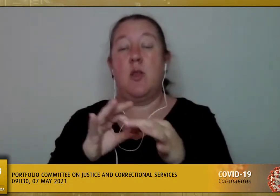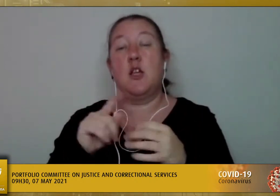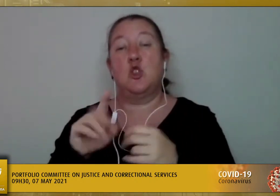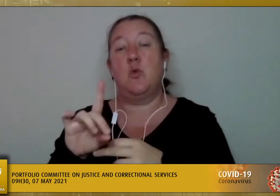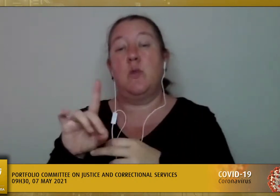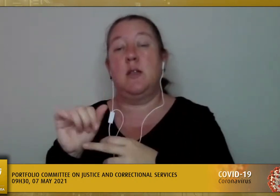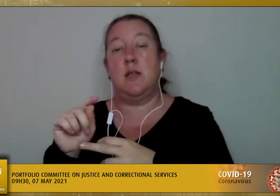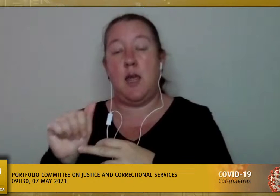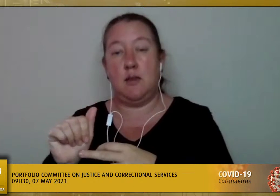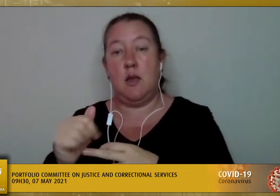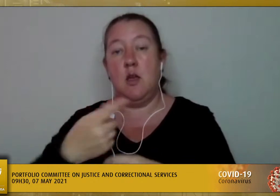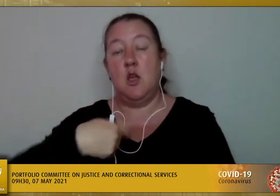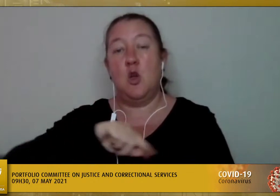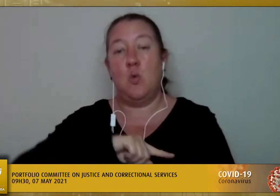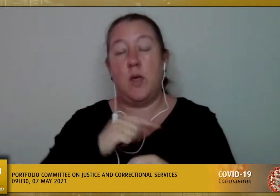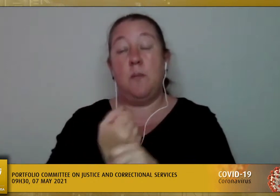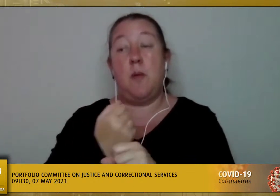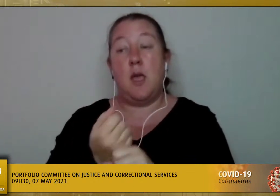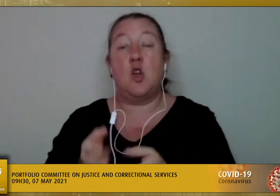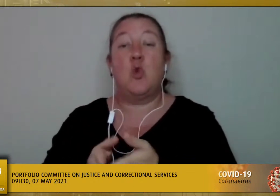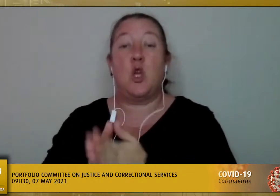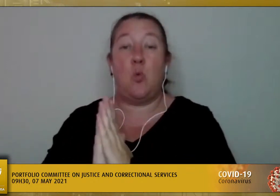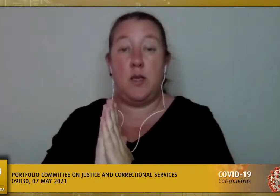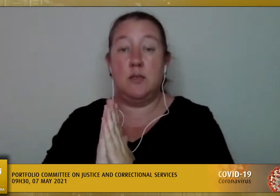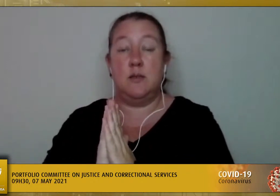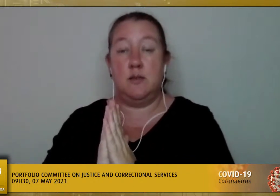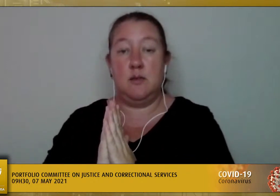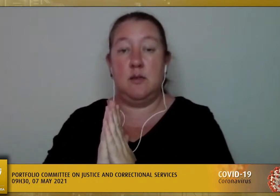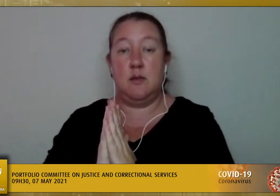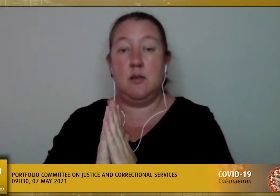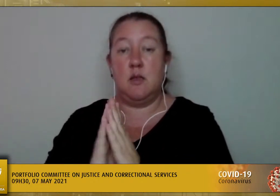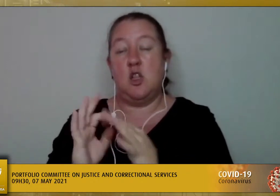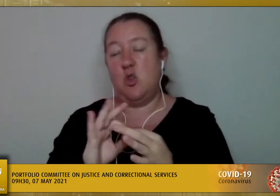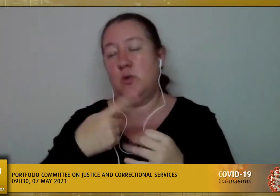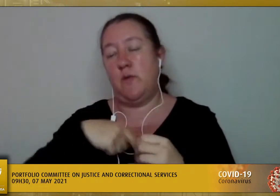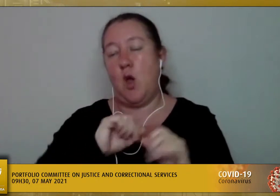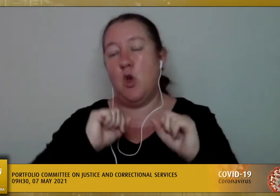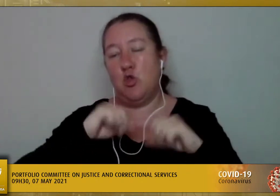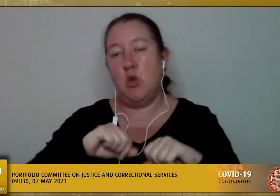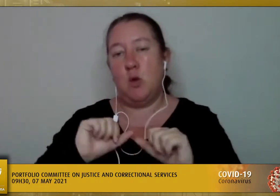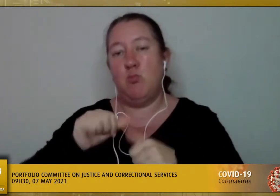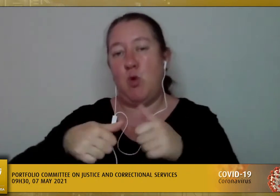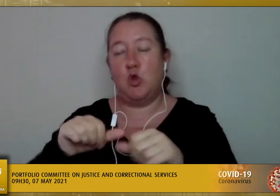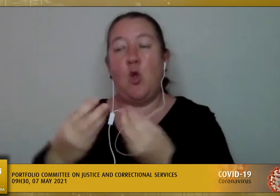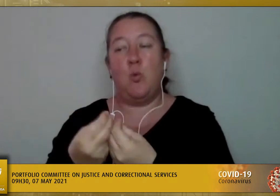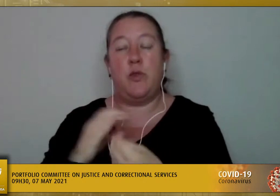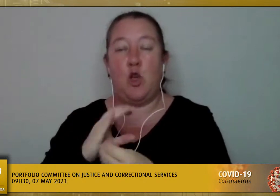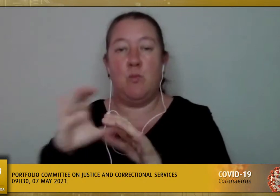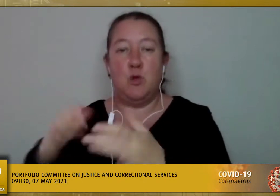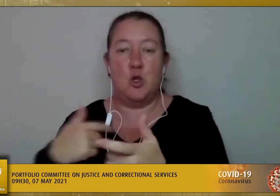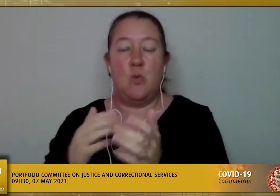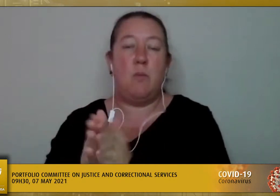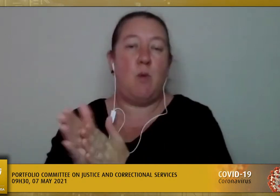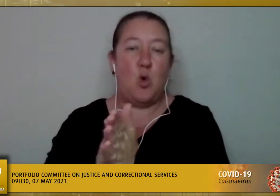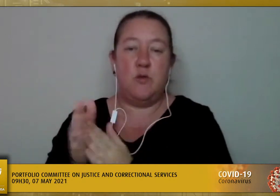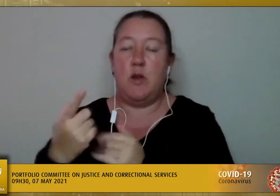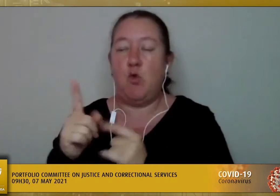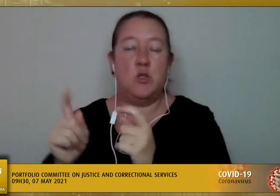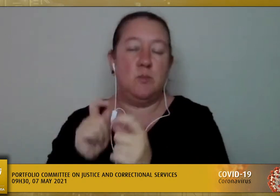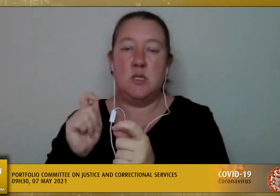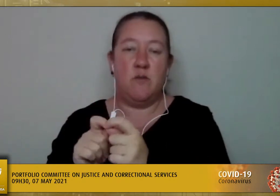we make a request in terms of our agreed protocol what the commission we motivate for a